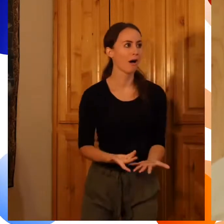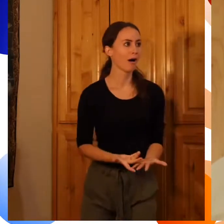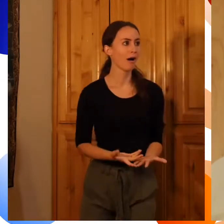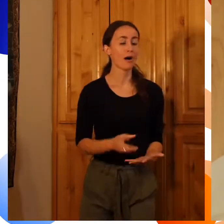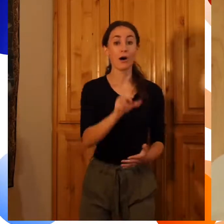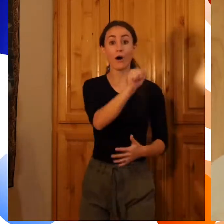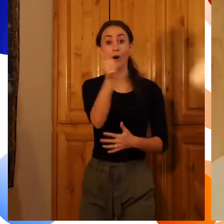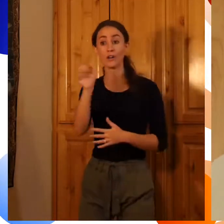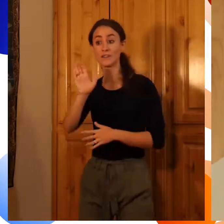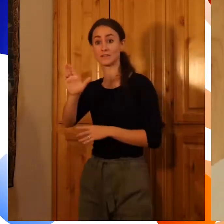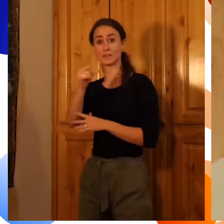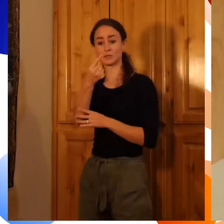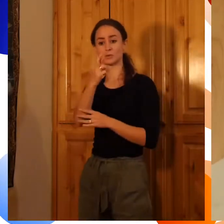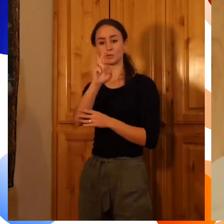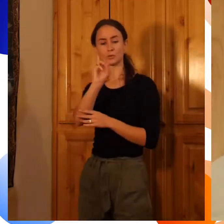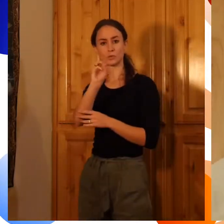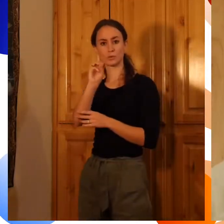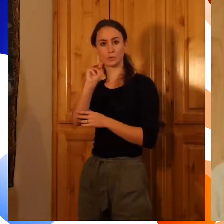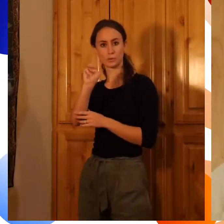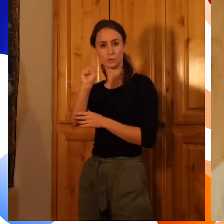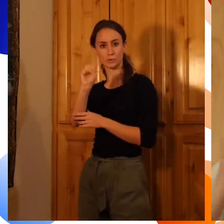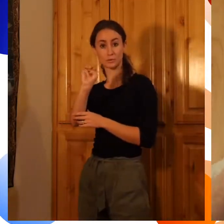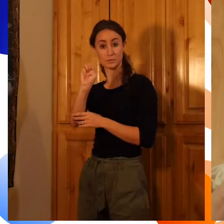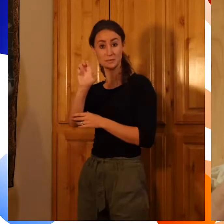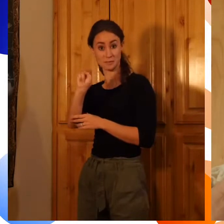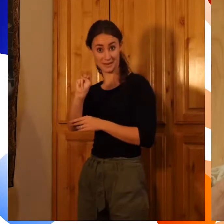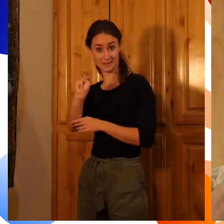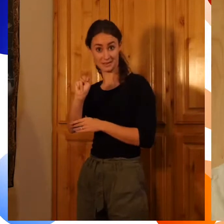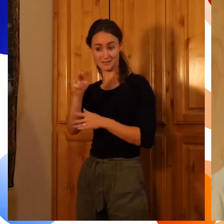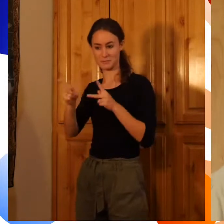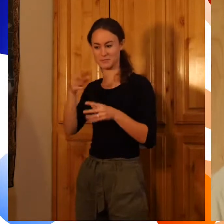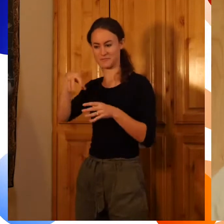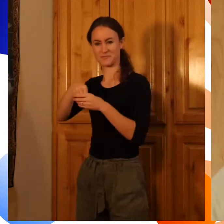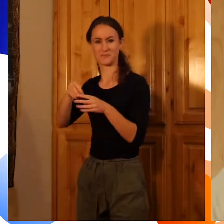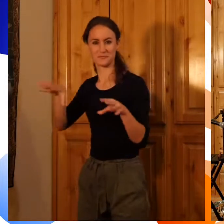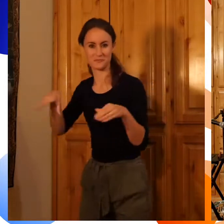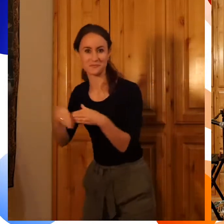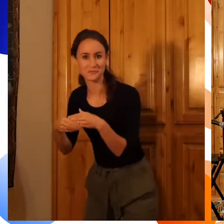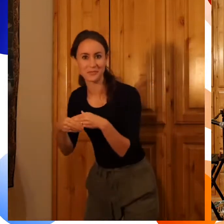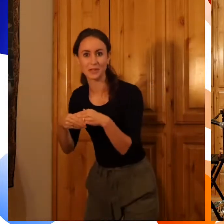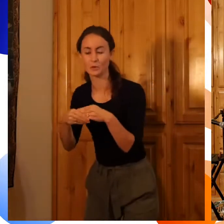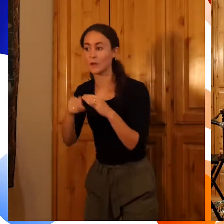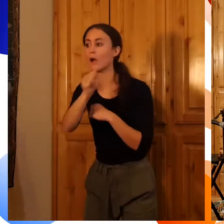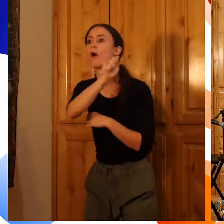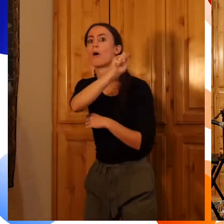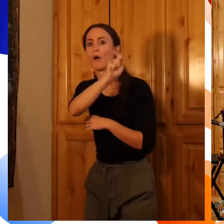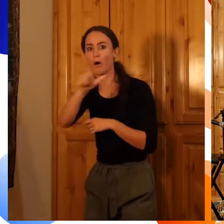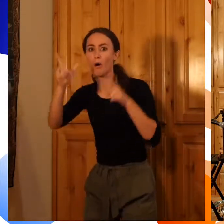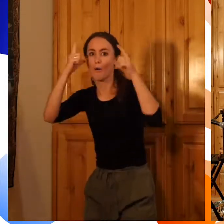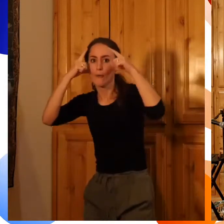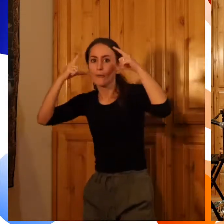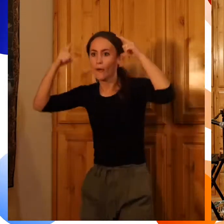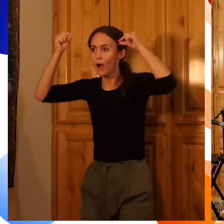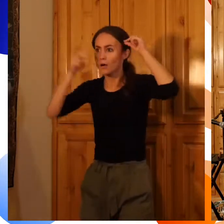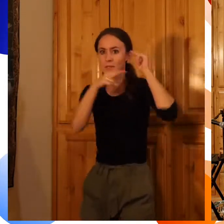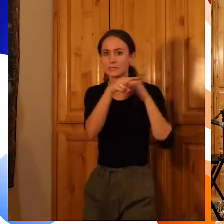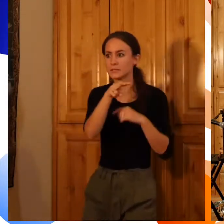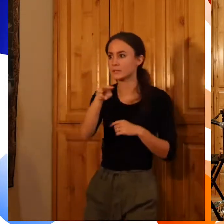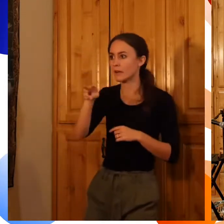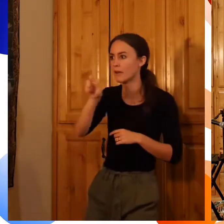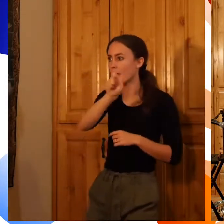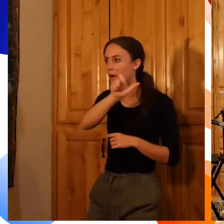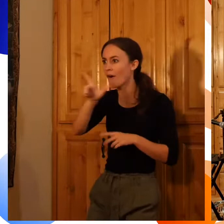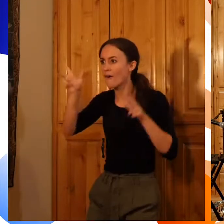hideous and dangerous goblin warriors. And Donald took the glasses off, and he said, "What deviltry is this?" For he didn't know what to